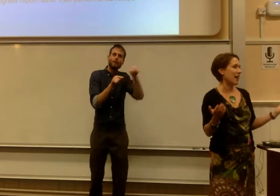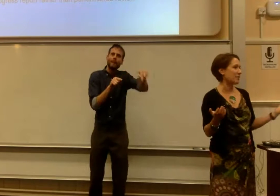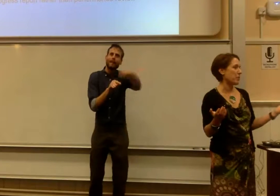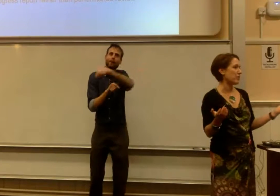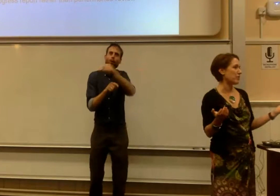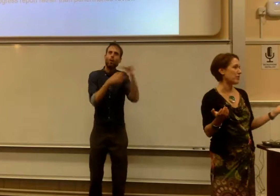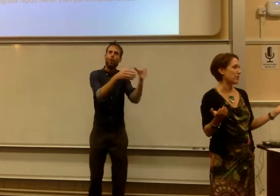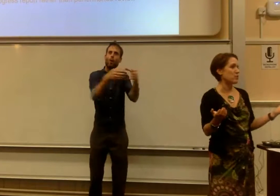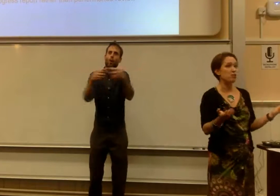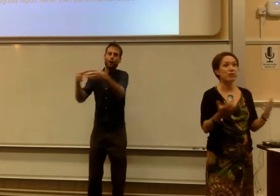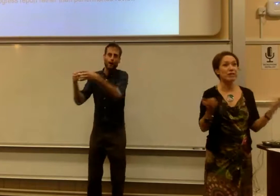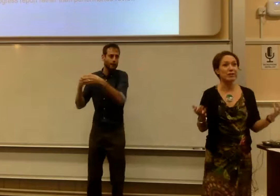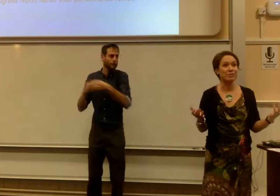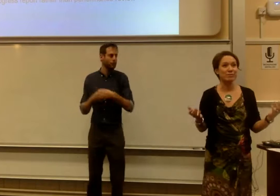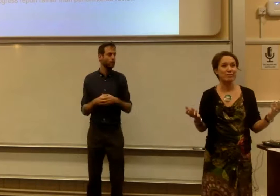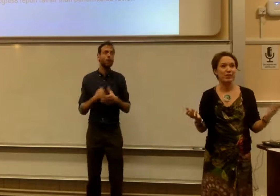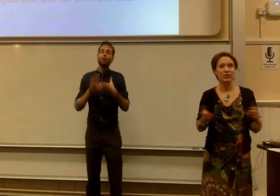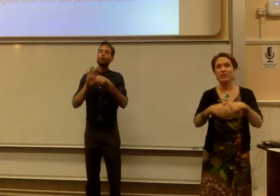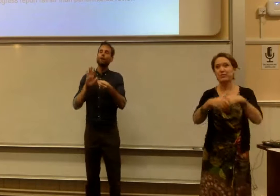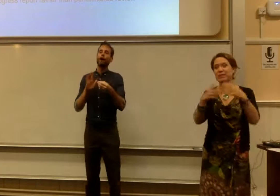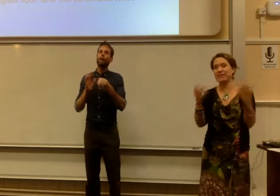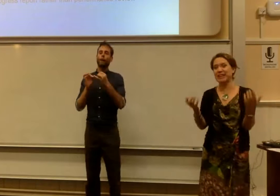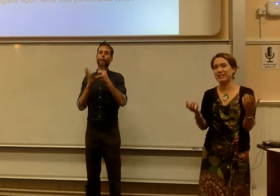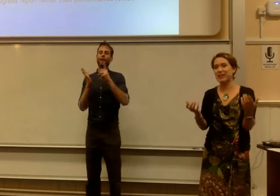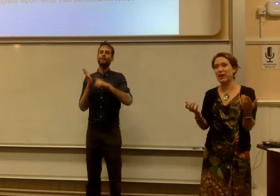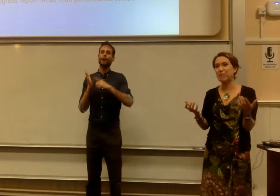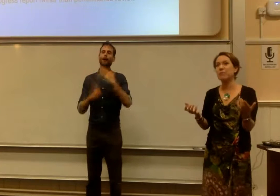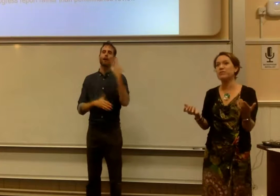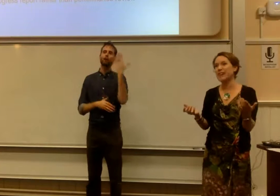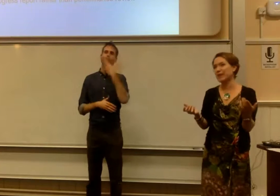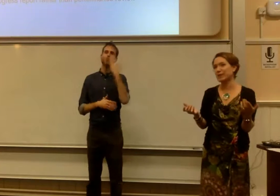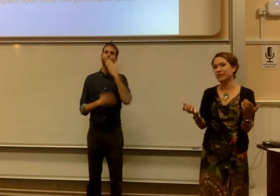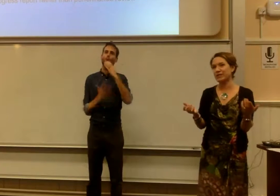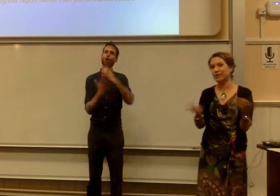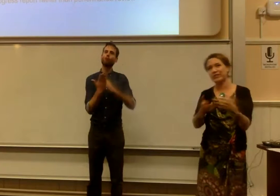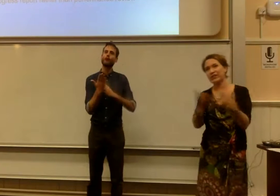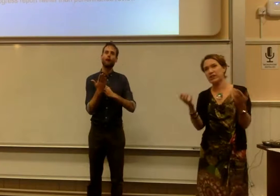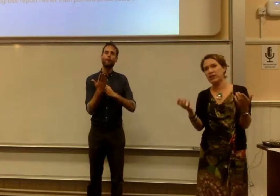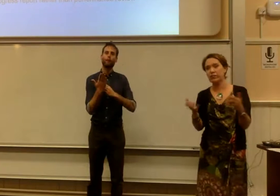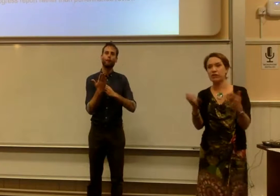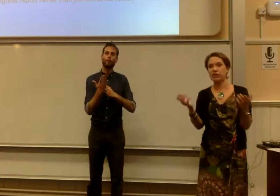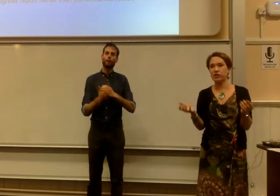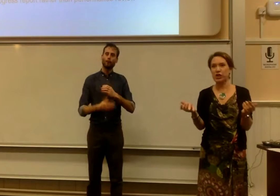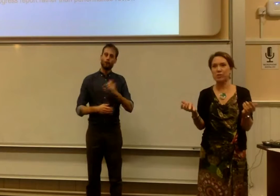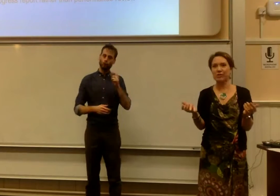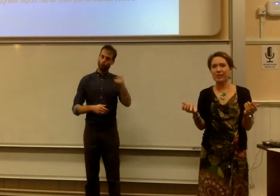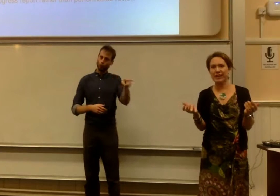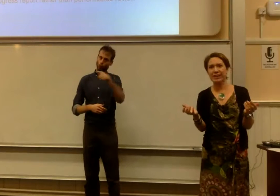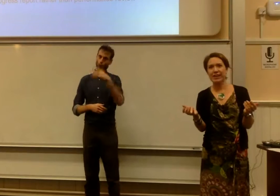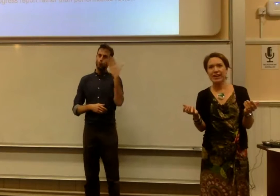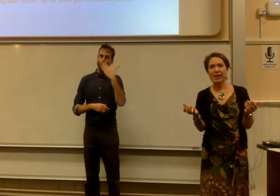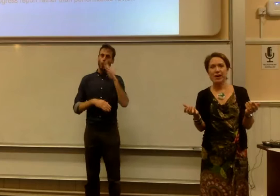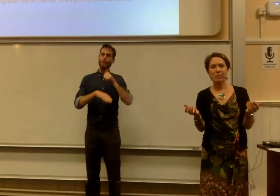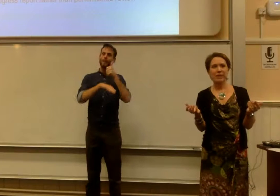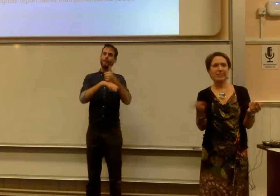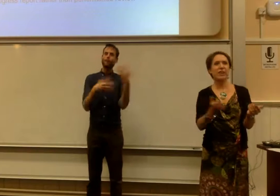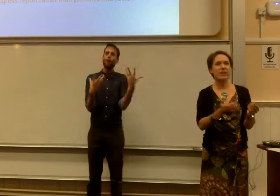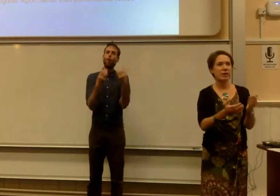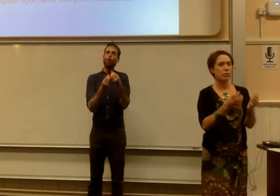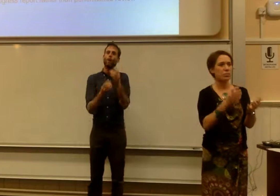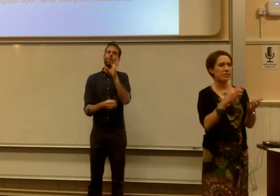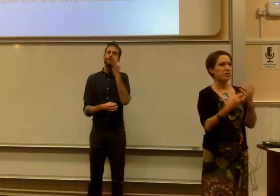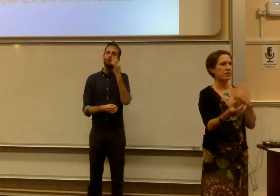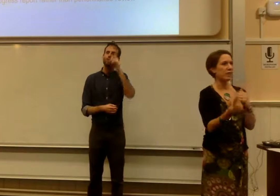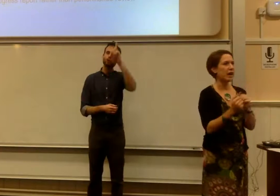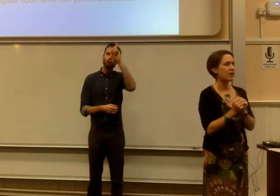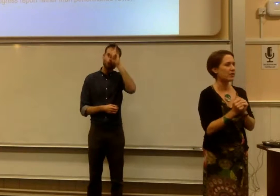BSL as part of the school curriculum, introducing BSL as a modern language alongside French and German, then it's likely